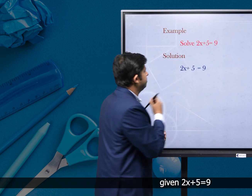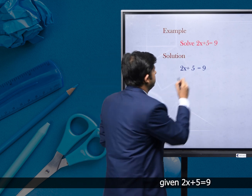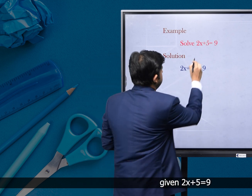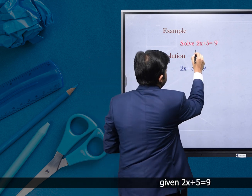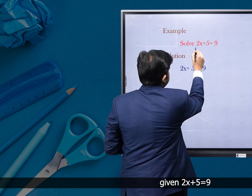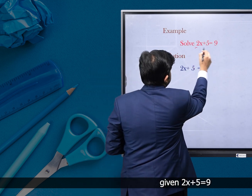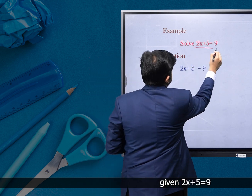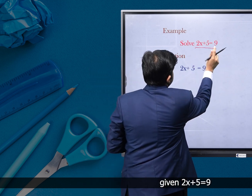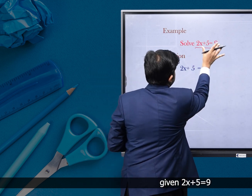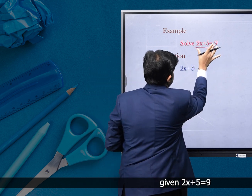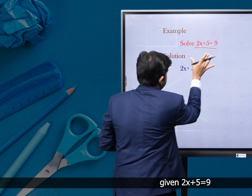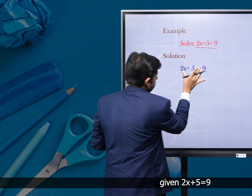Given 2x plus 5 is equal to 9,